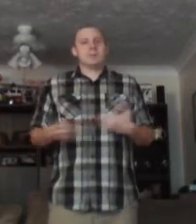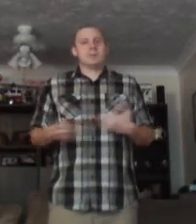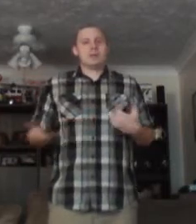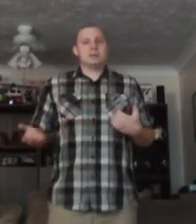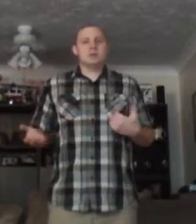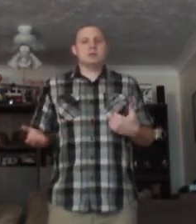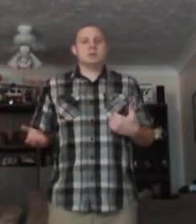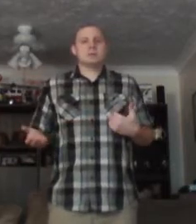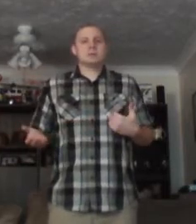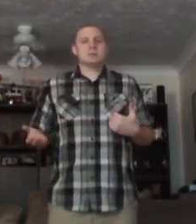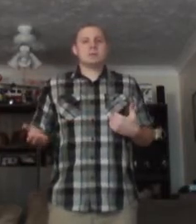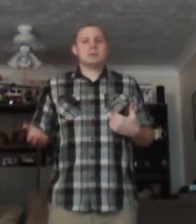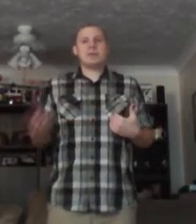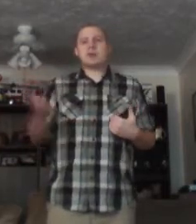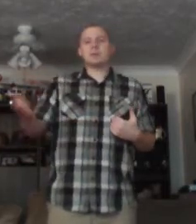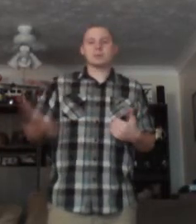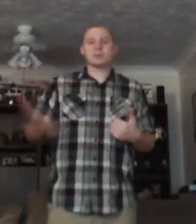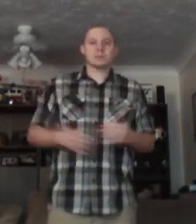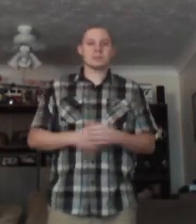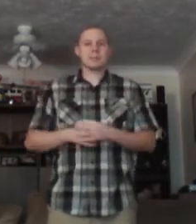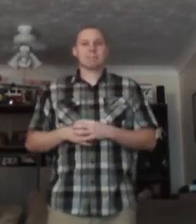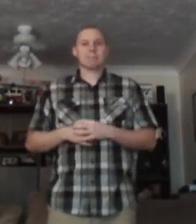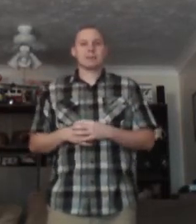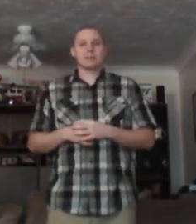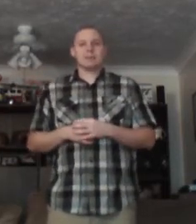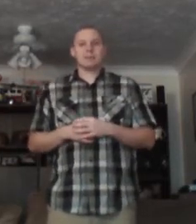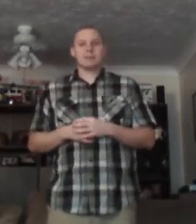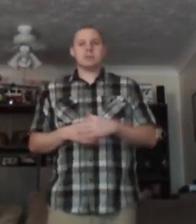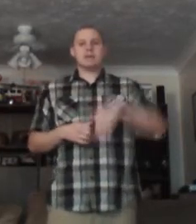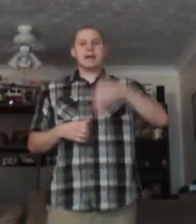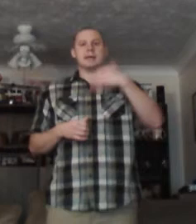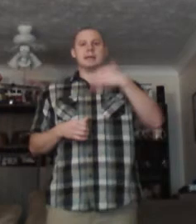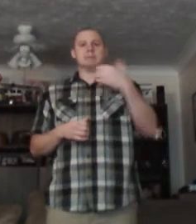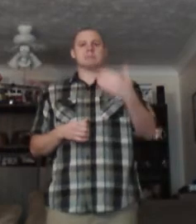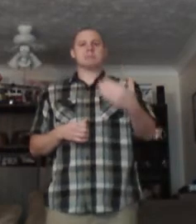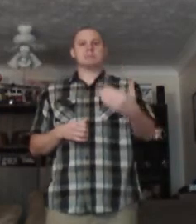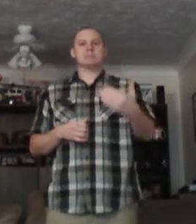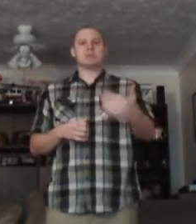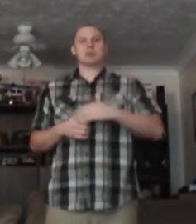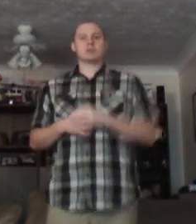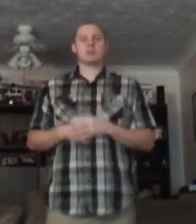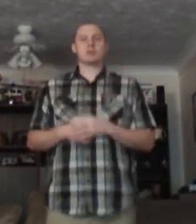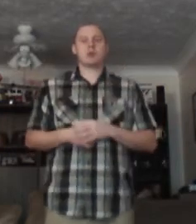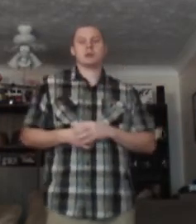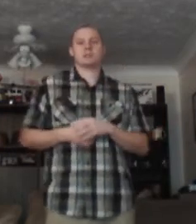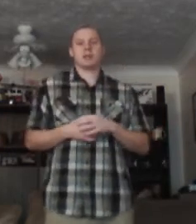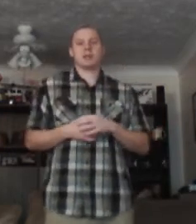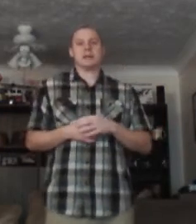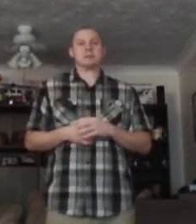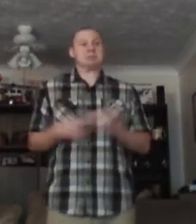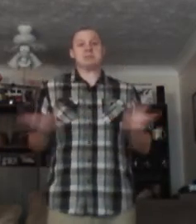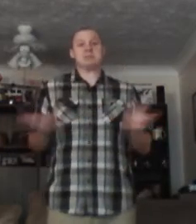can you do? You have a couple of choices here. You can talk to the Red Cross and see what they can